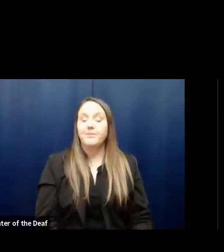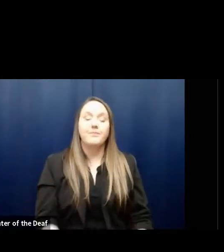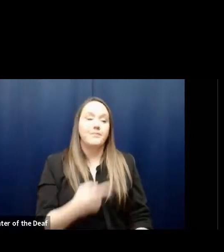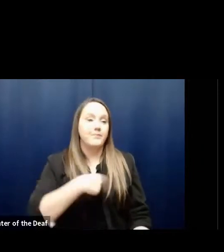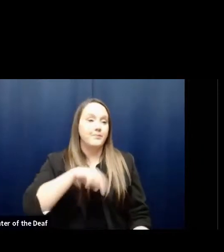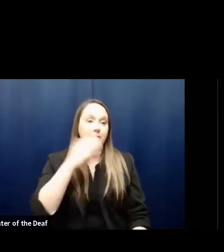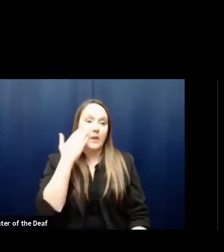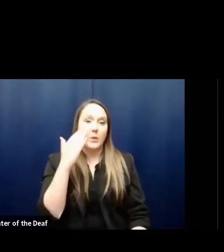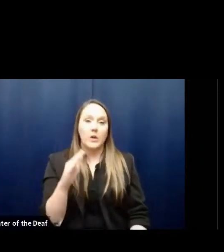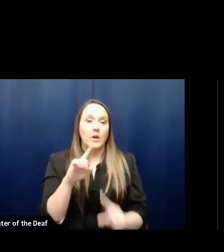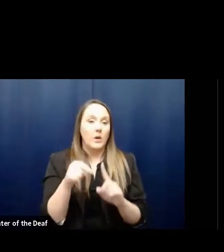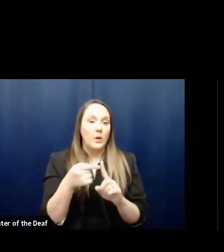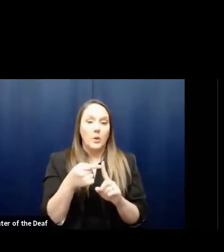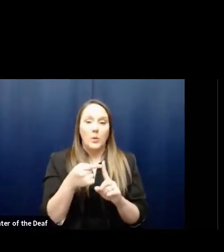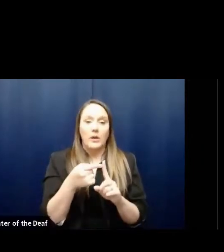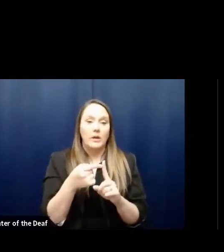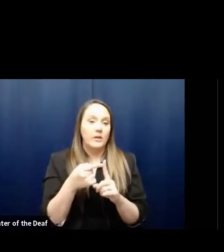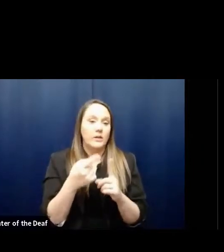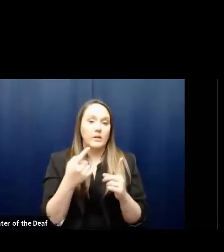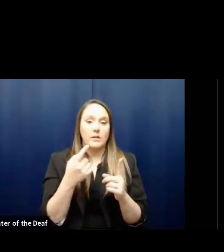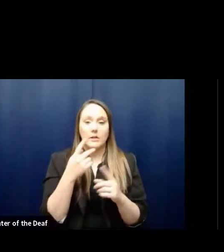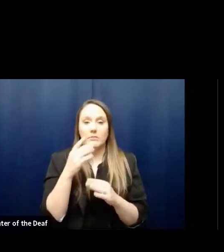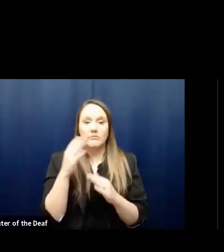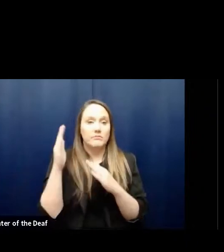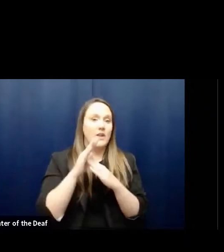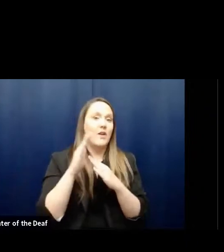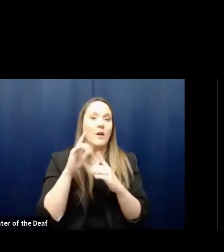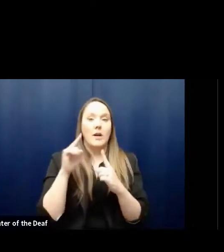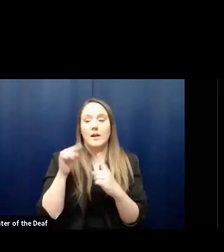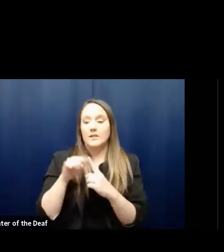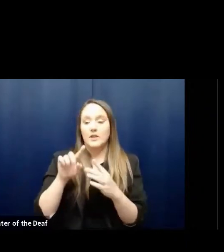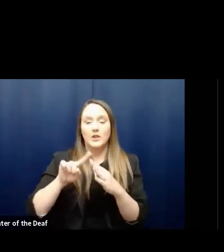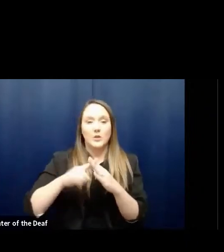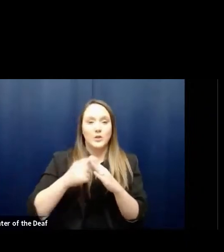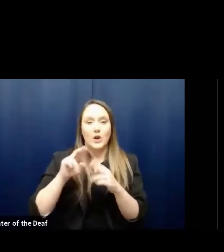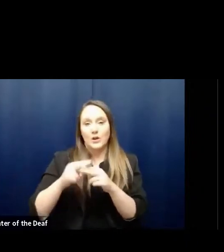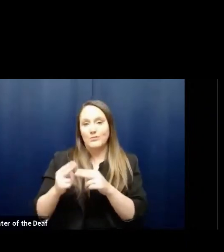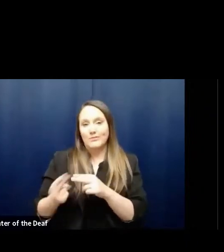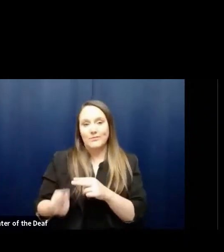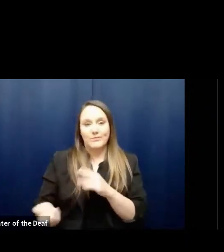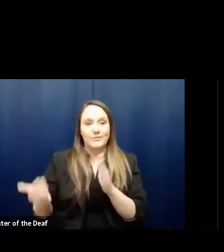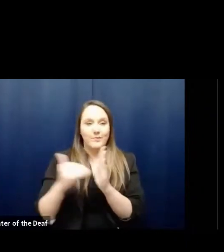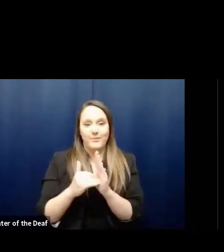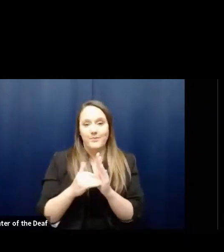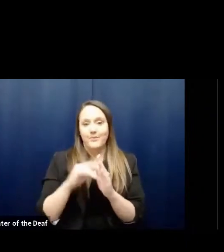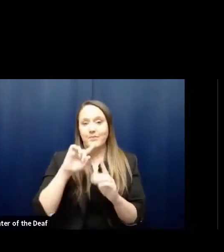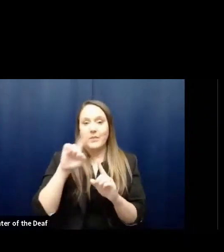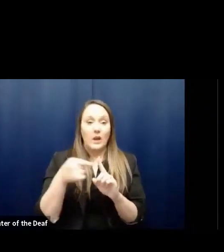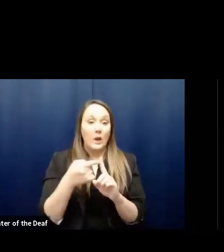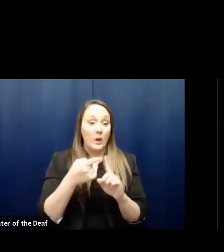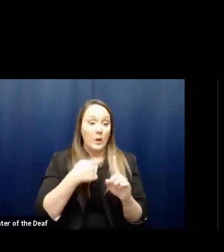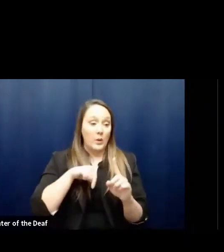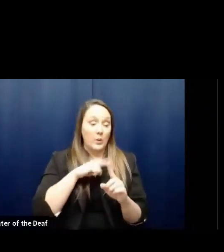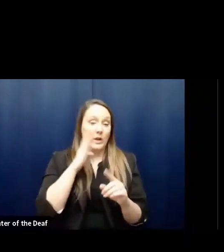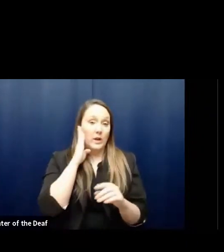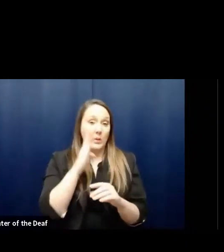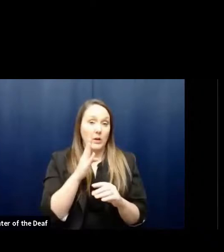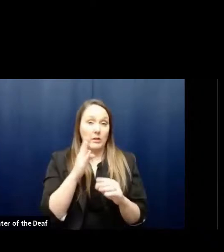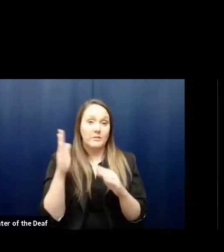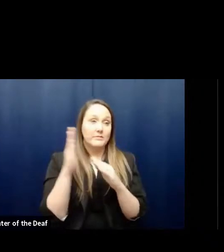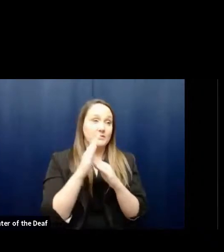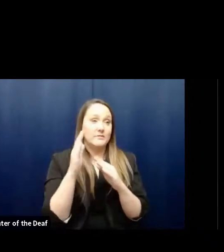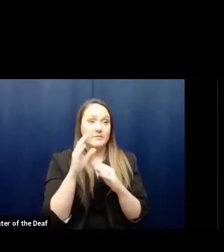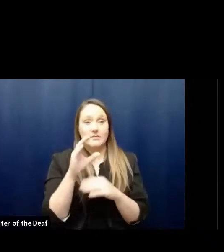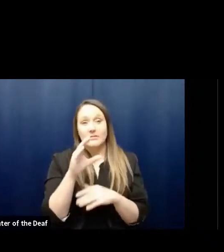know when we hit the peak until we start going down again. So that's totally unknown. When will we hit our peak and start to go back